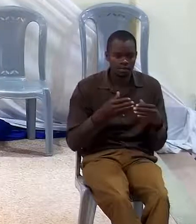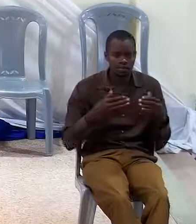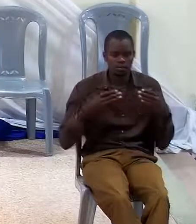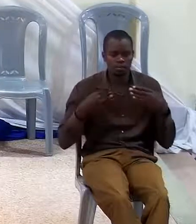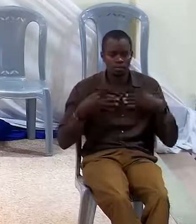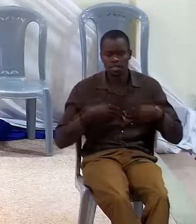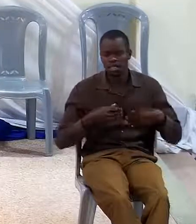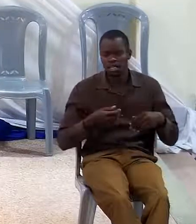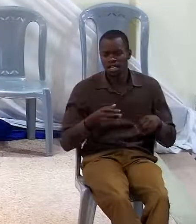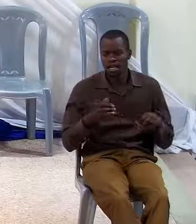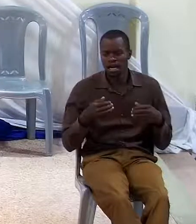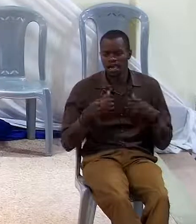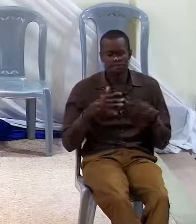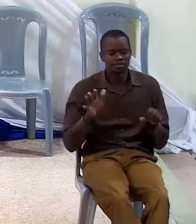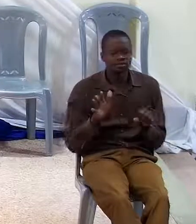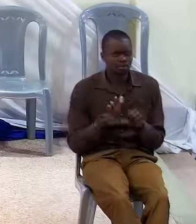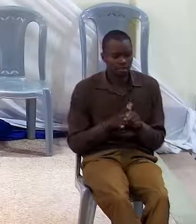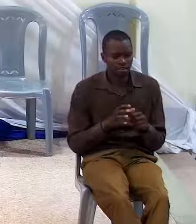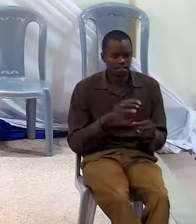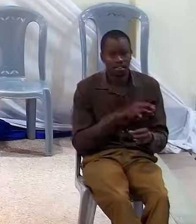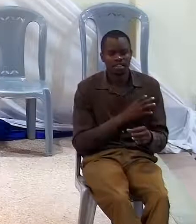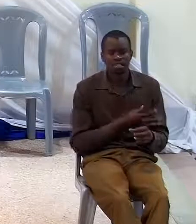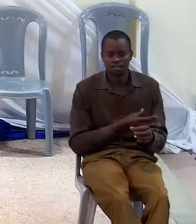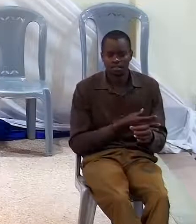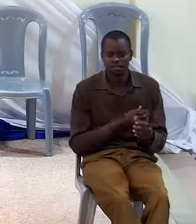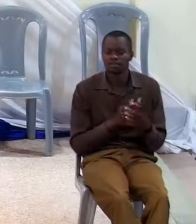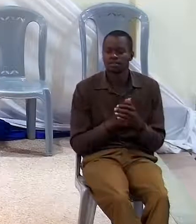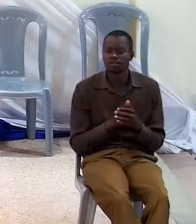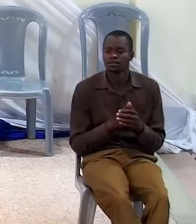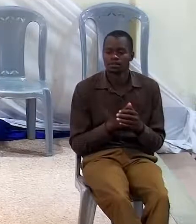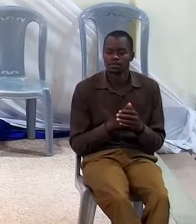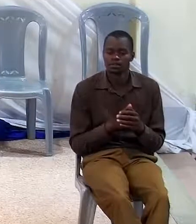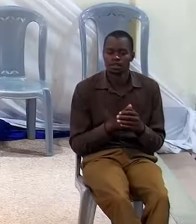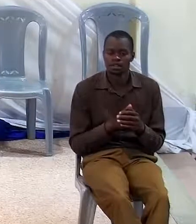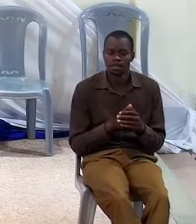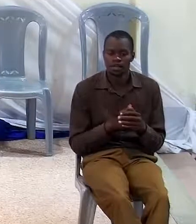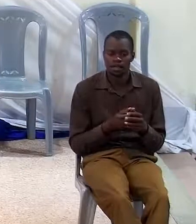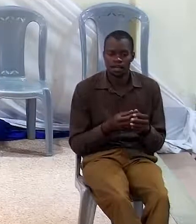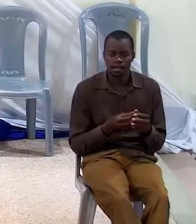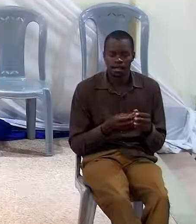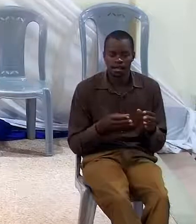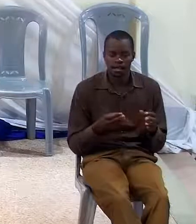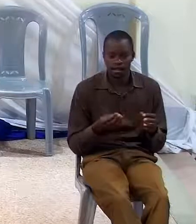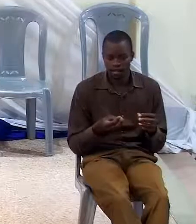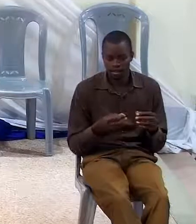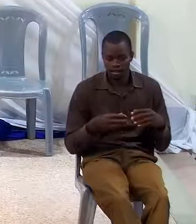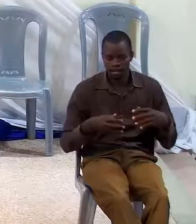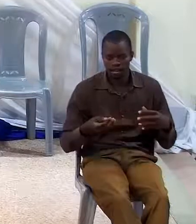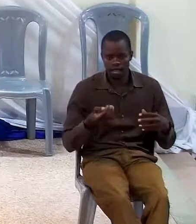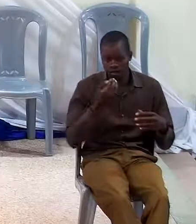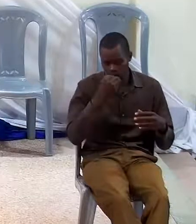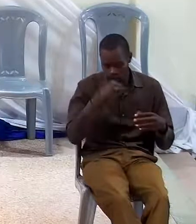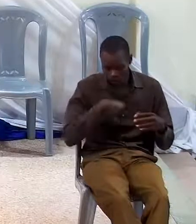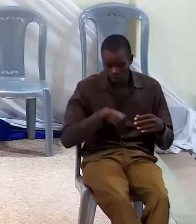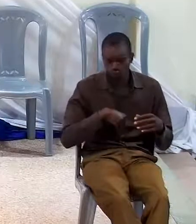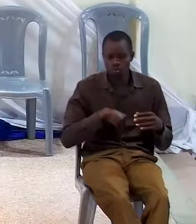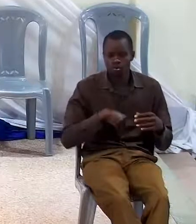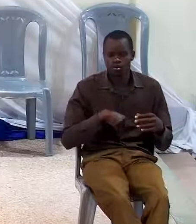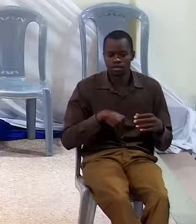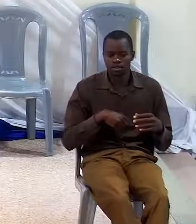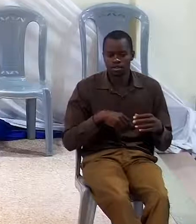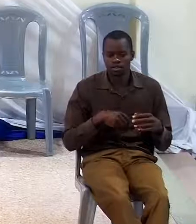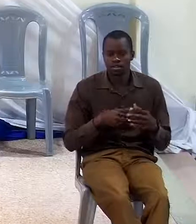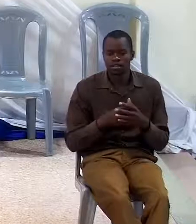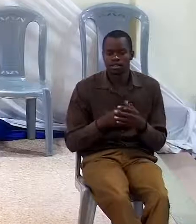the immediately digested and absorbed calories, the absorbed glucose, it goes straight